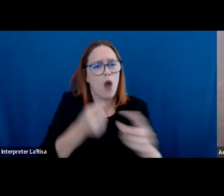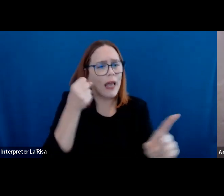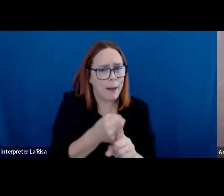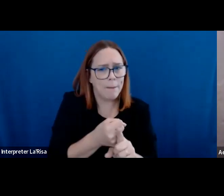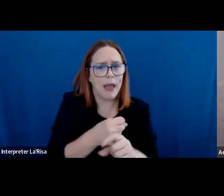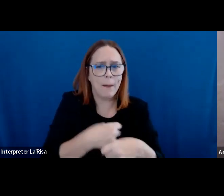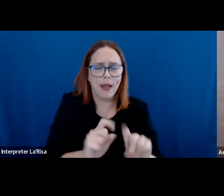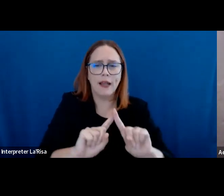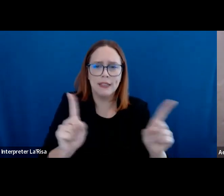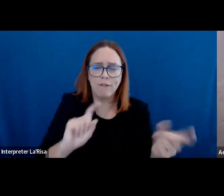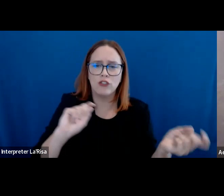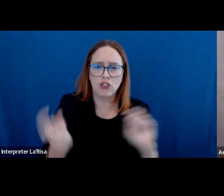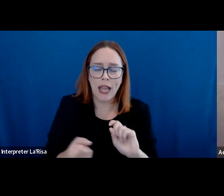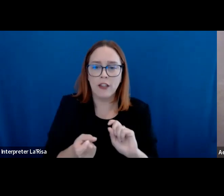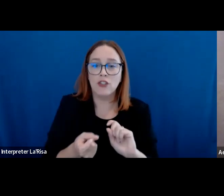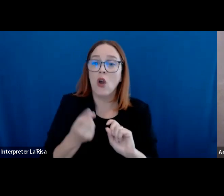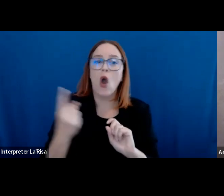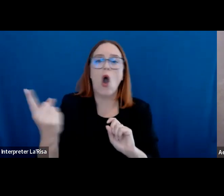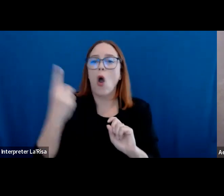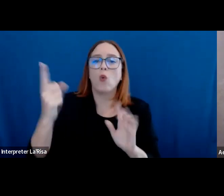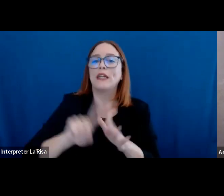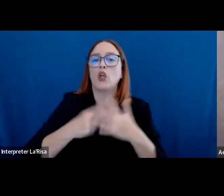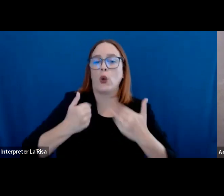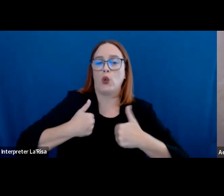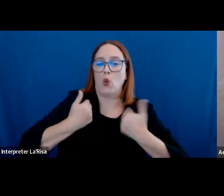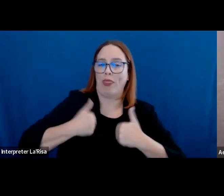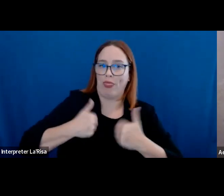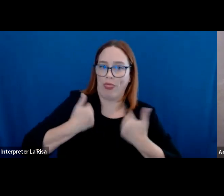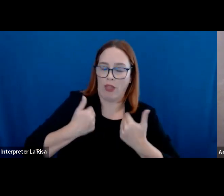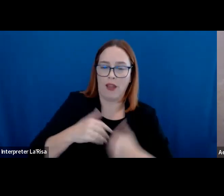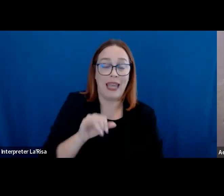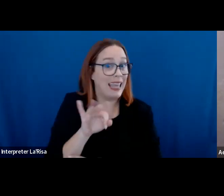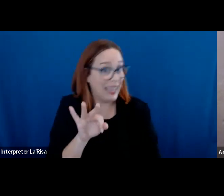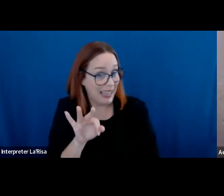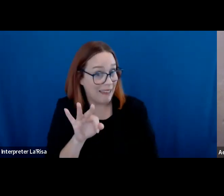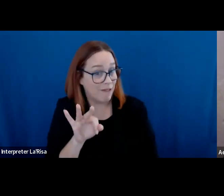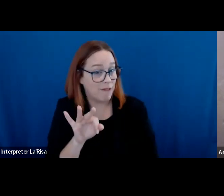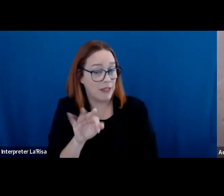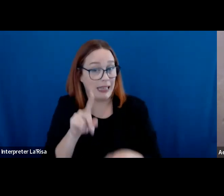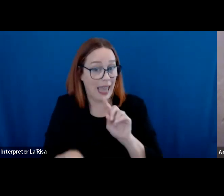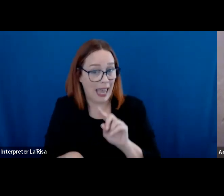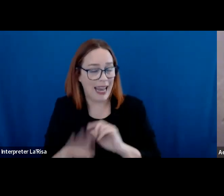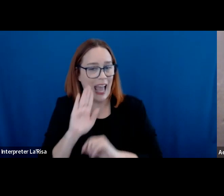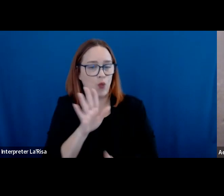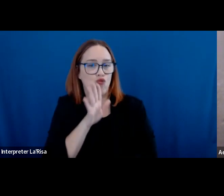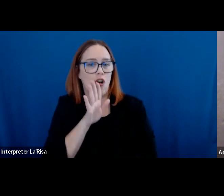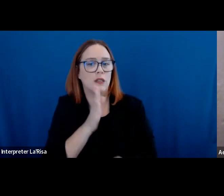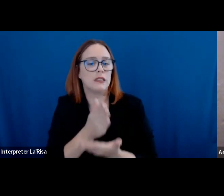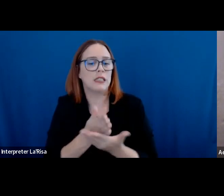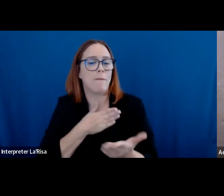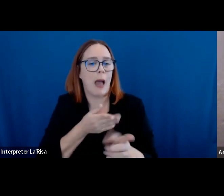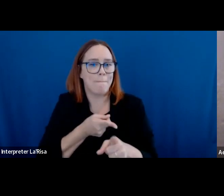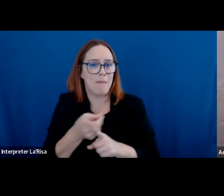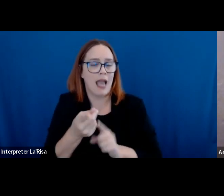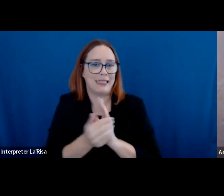always start out as a youth. But if you can't, I'll talk about some of my many talents. I'm very good